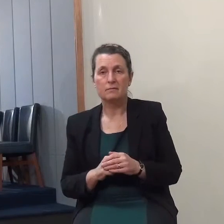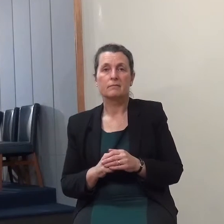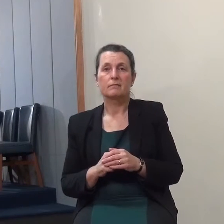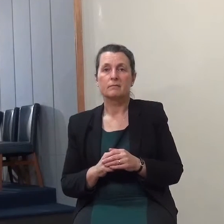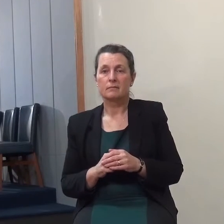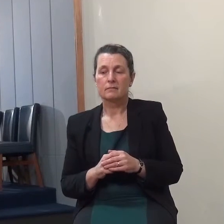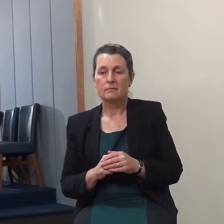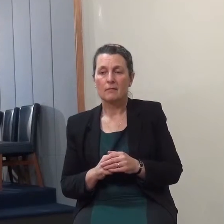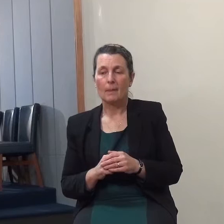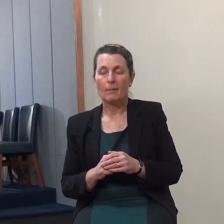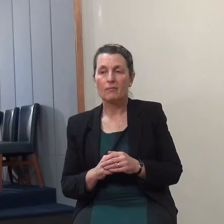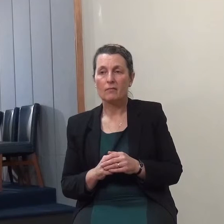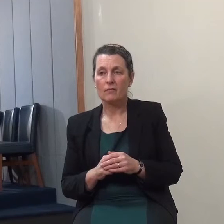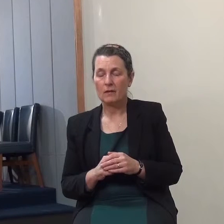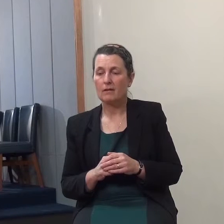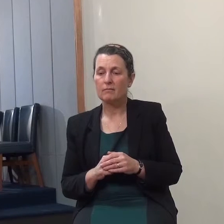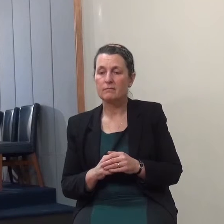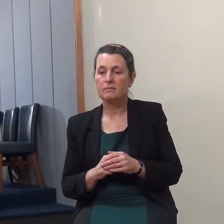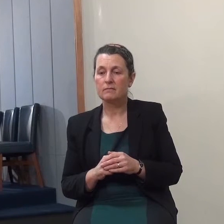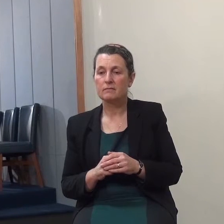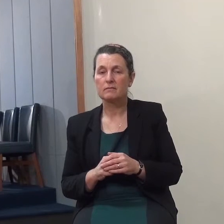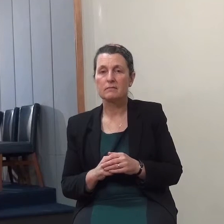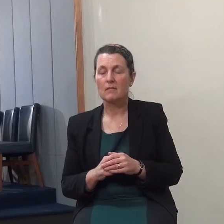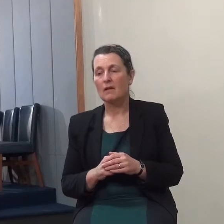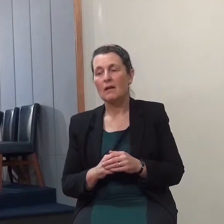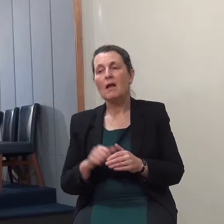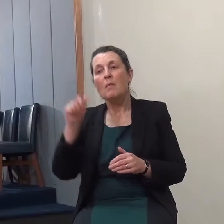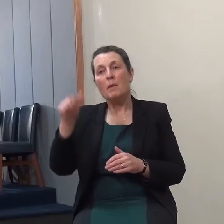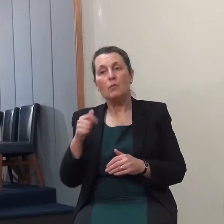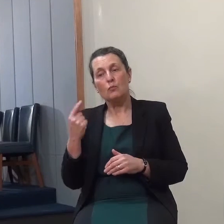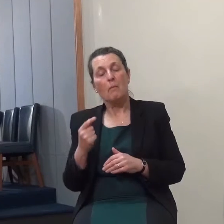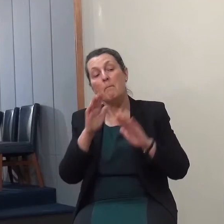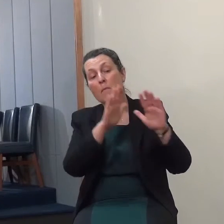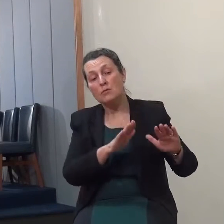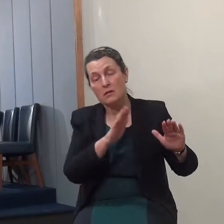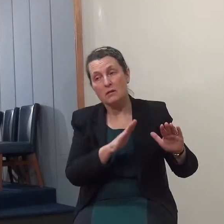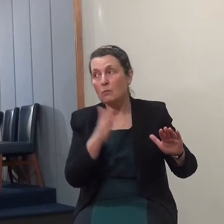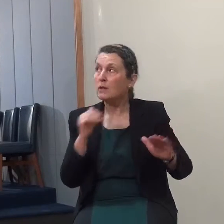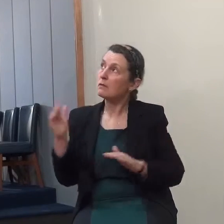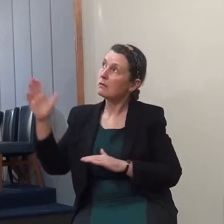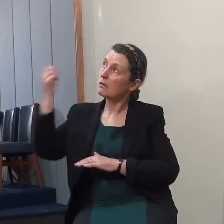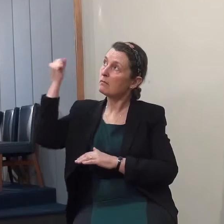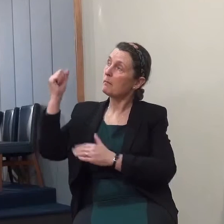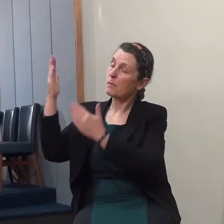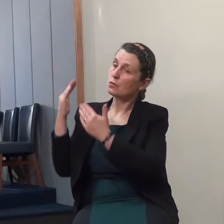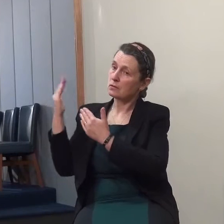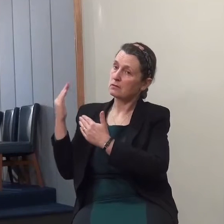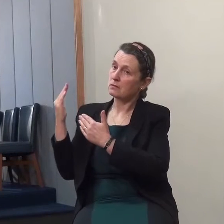Blessed are the merciful, for they shall obtain mercy. They mustn't get carried